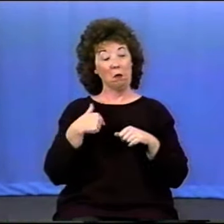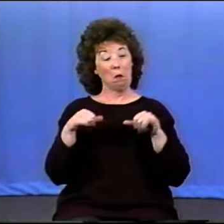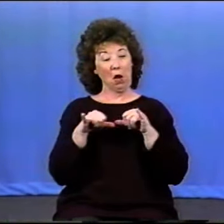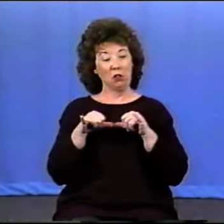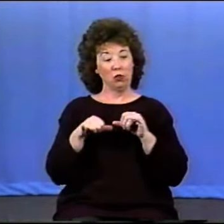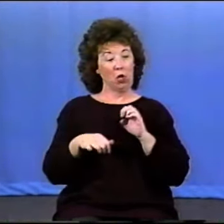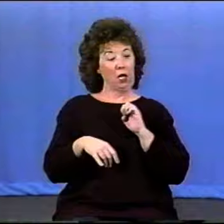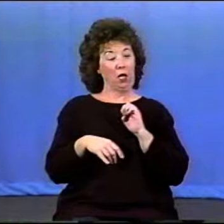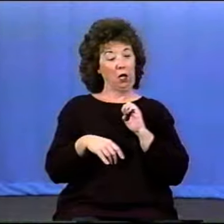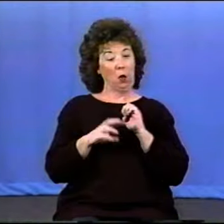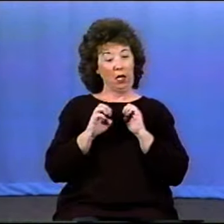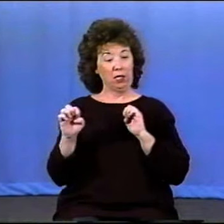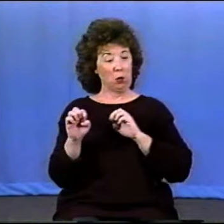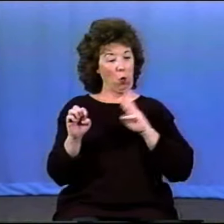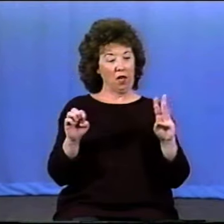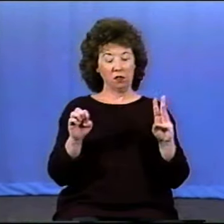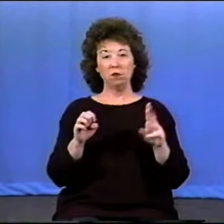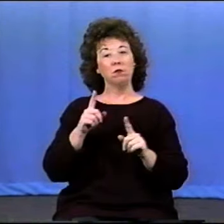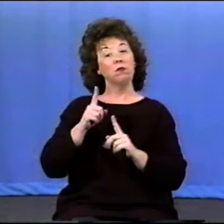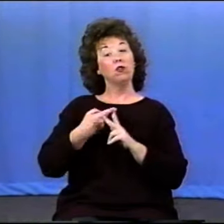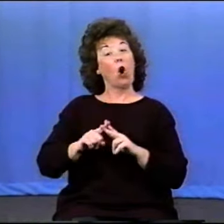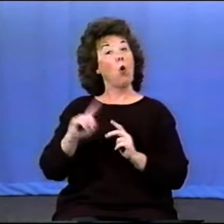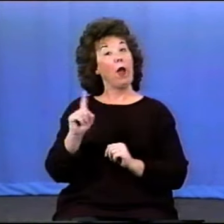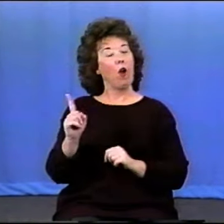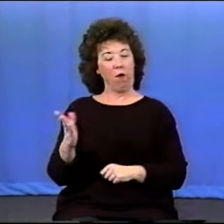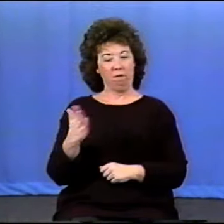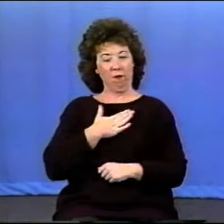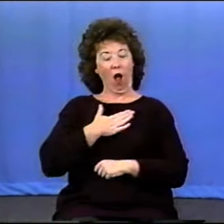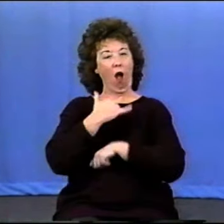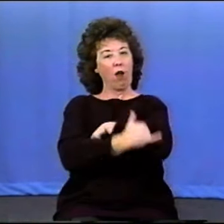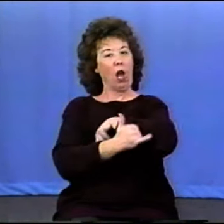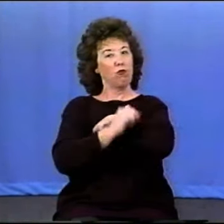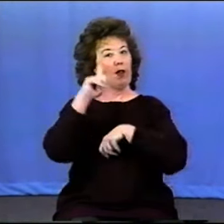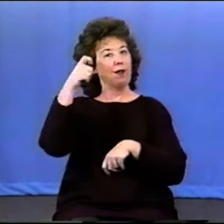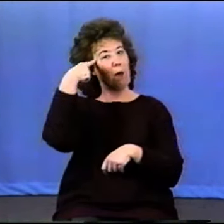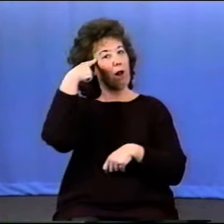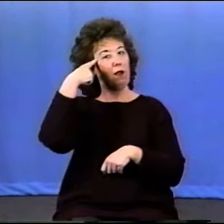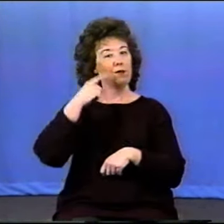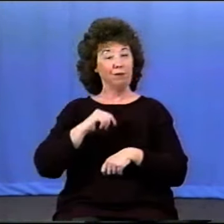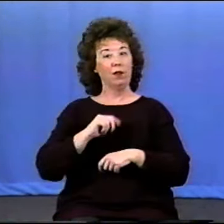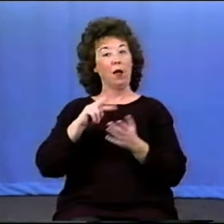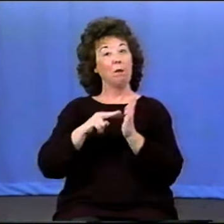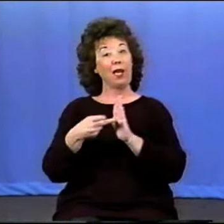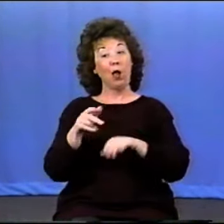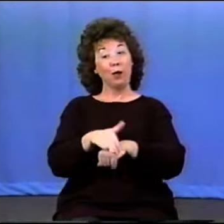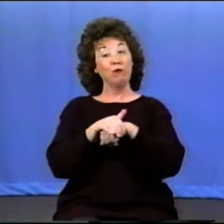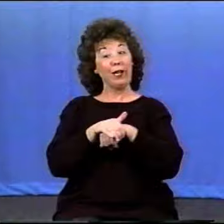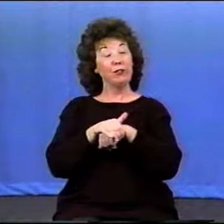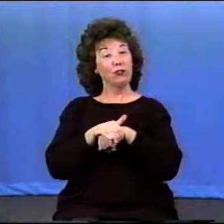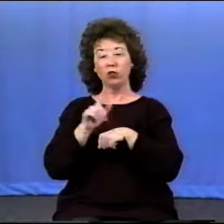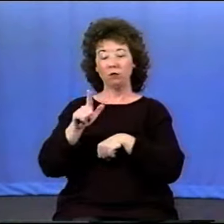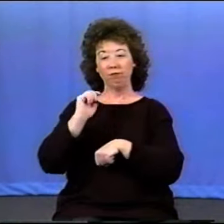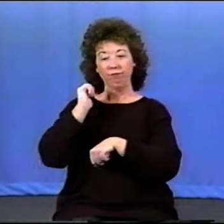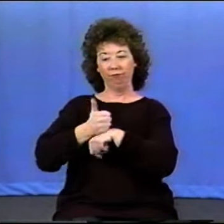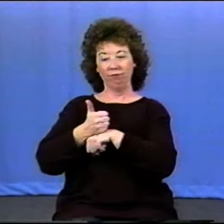west from the capital of their country. That meant that British sailors were measuring distance east and west from